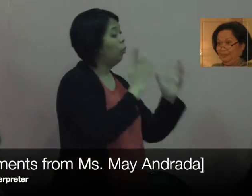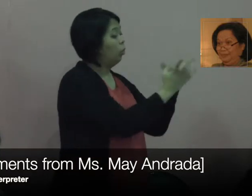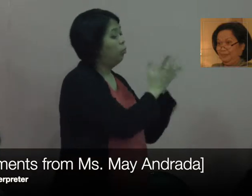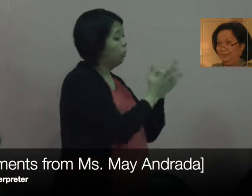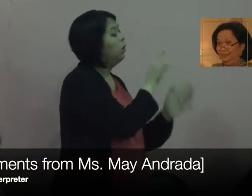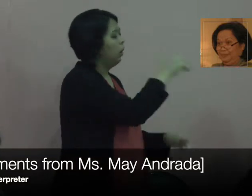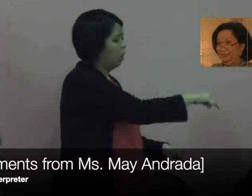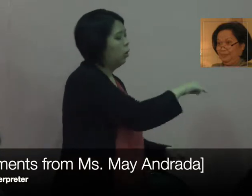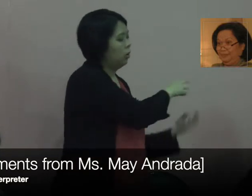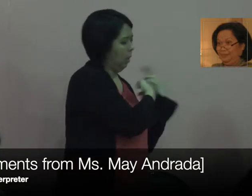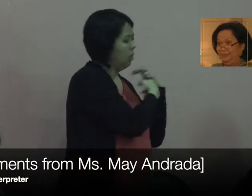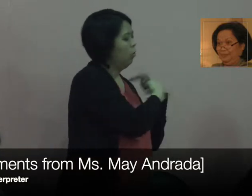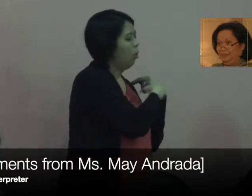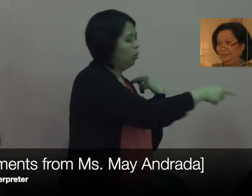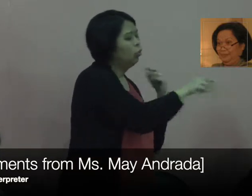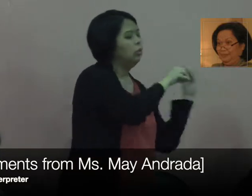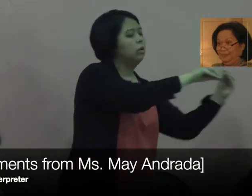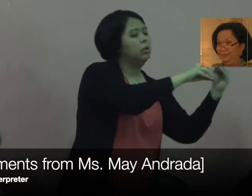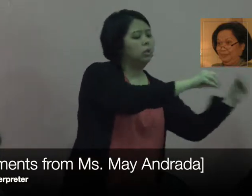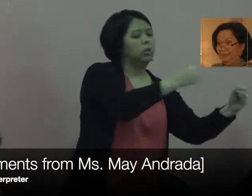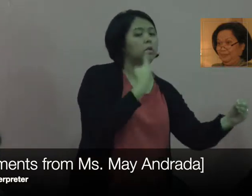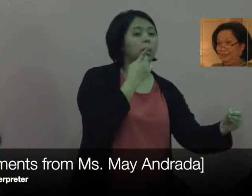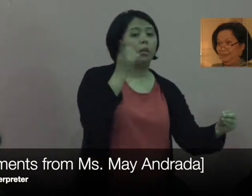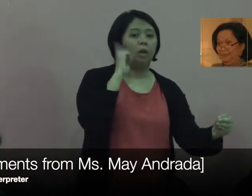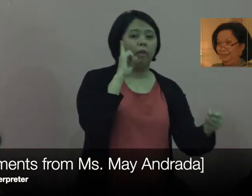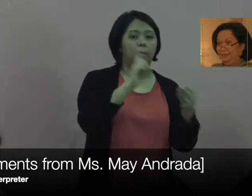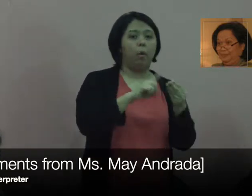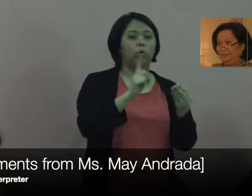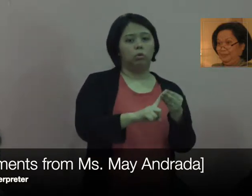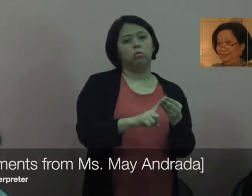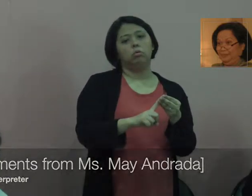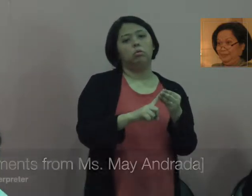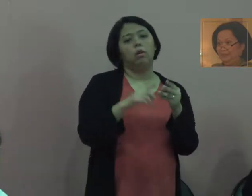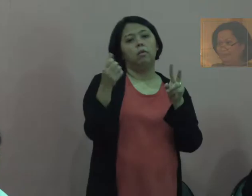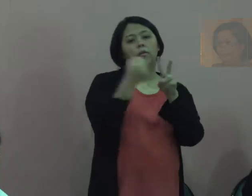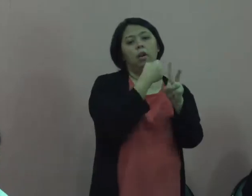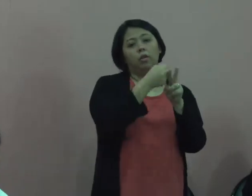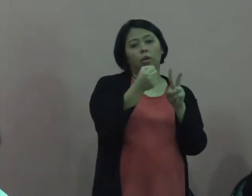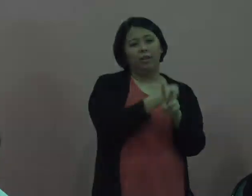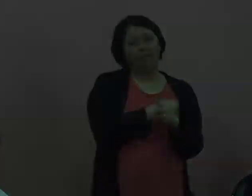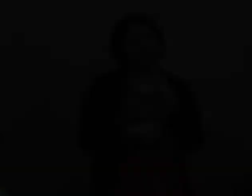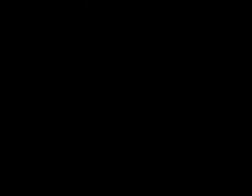na violated na sila this time. Sorry pero kasi,